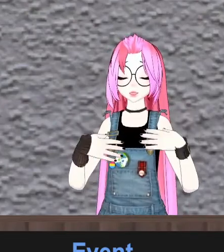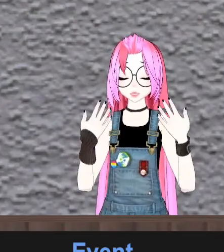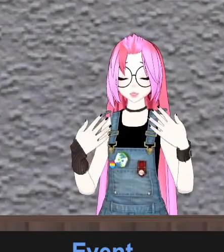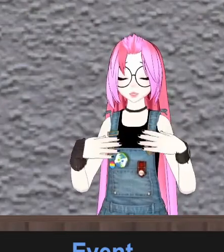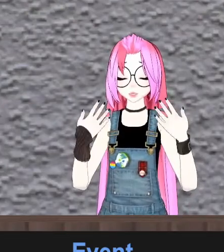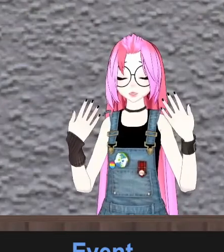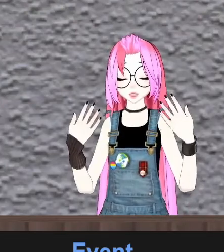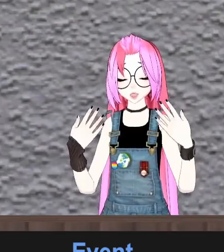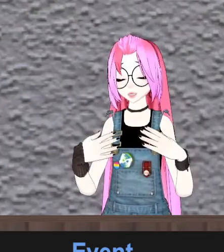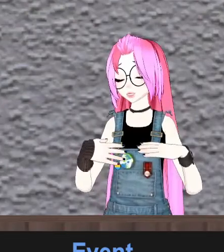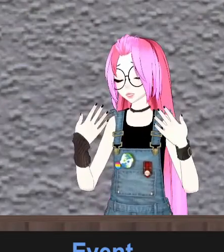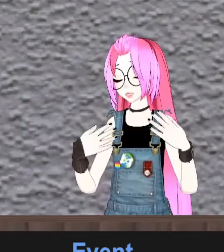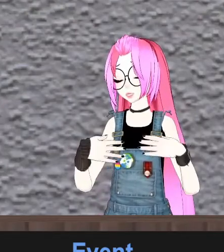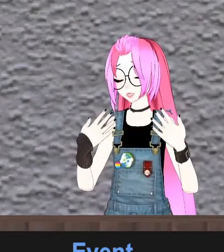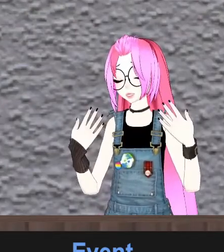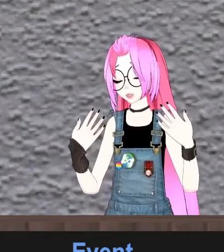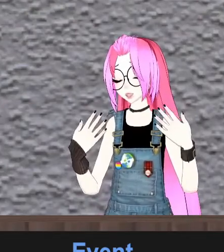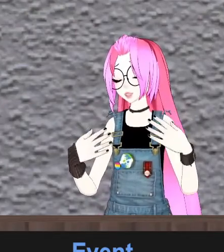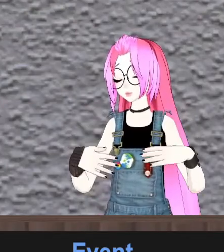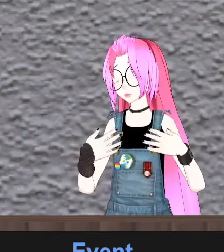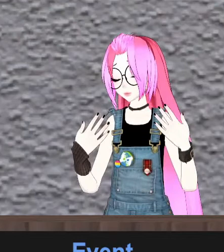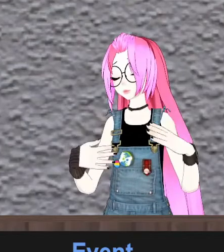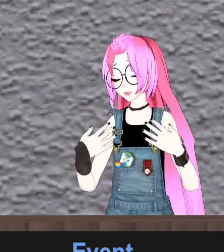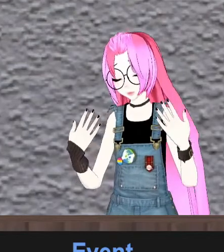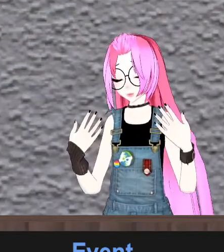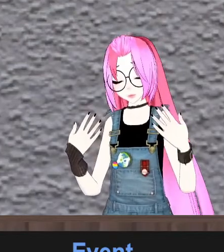this. 2 times. Event.